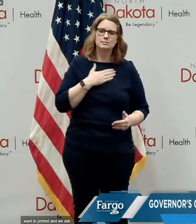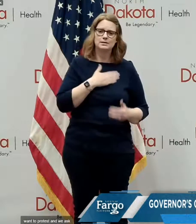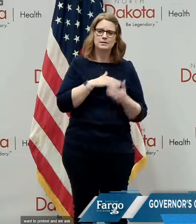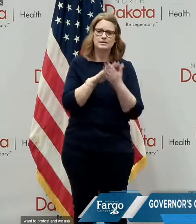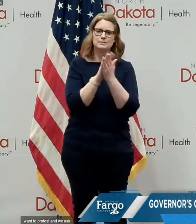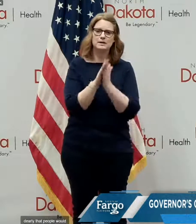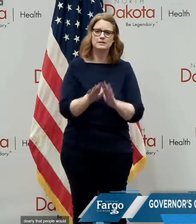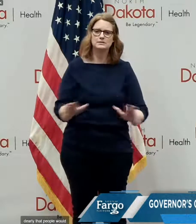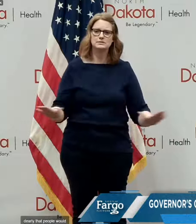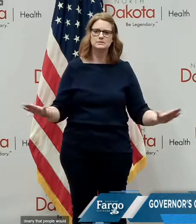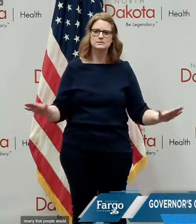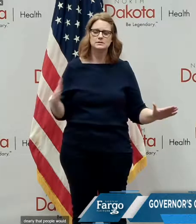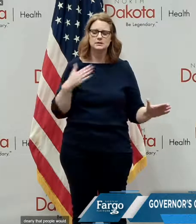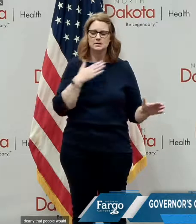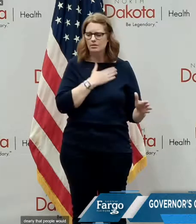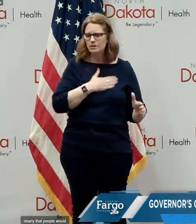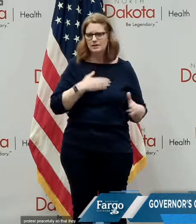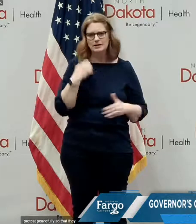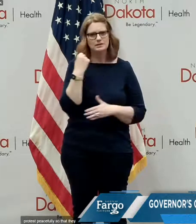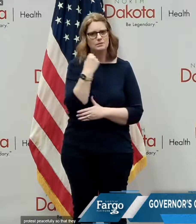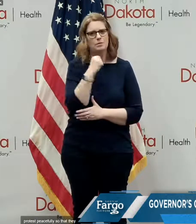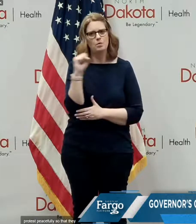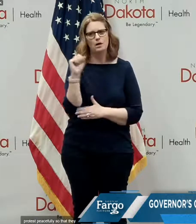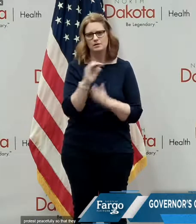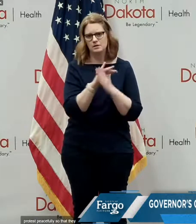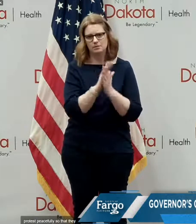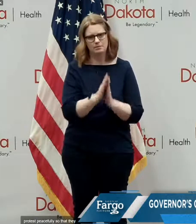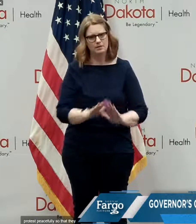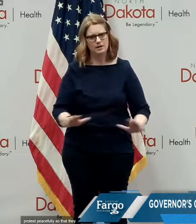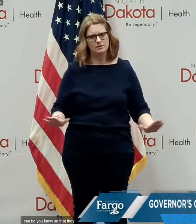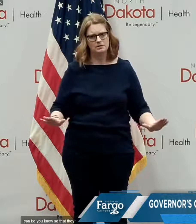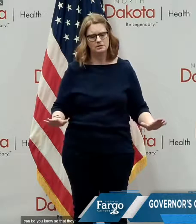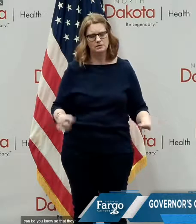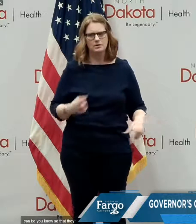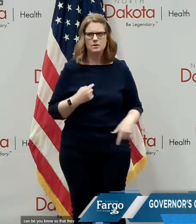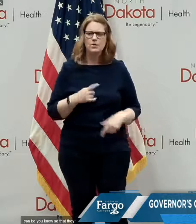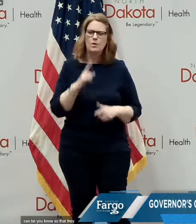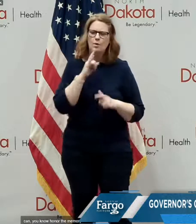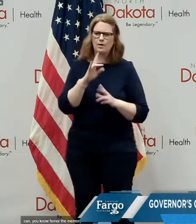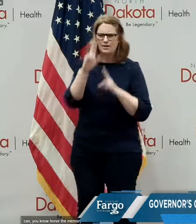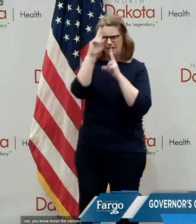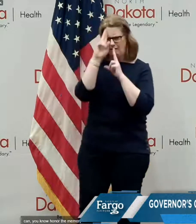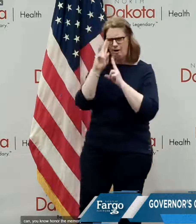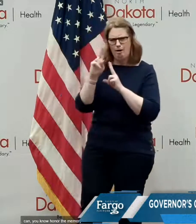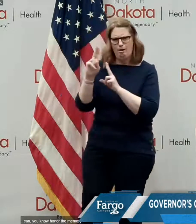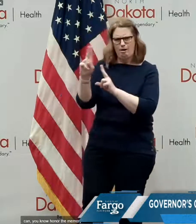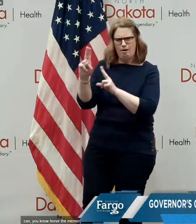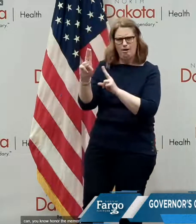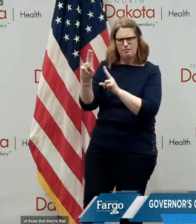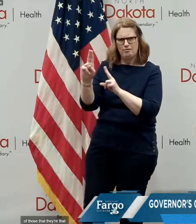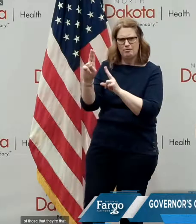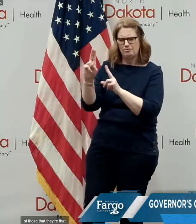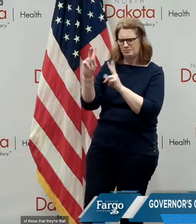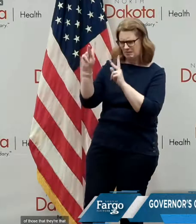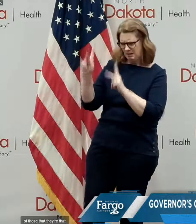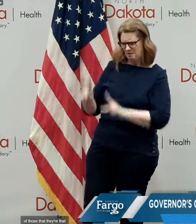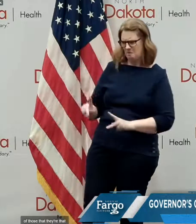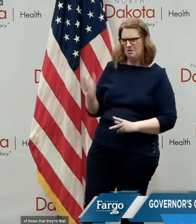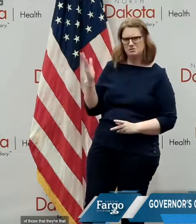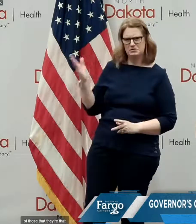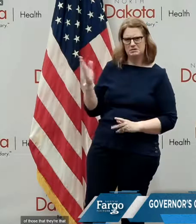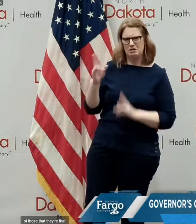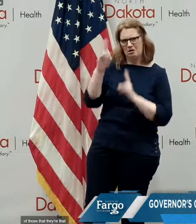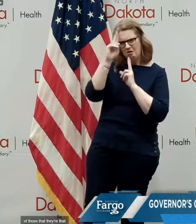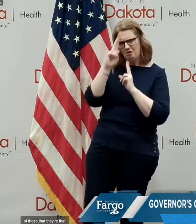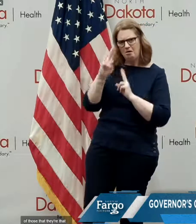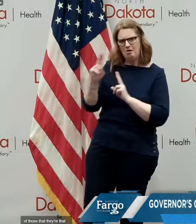peacefully, so that they can be, so that they can, honor the memory of those that they're trying to protest for,